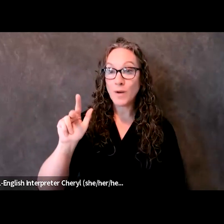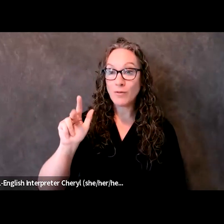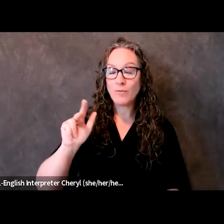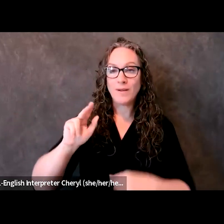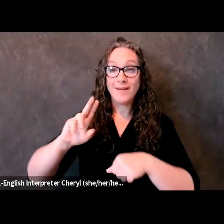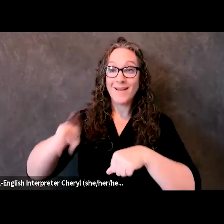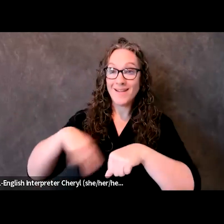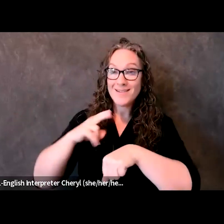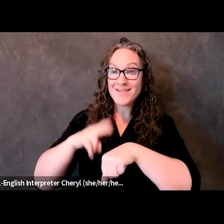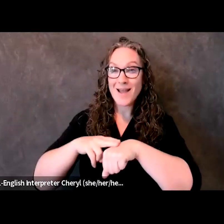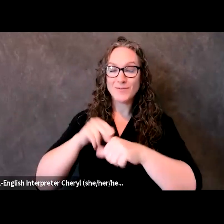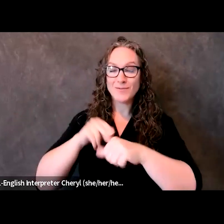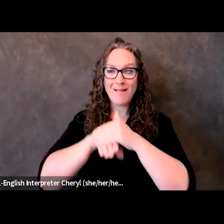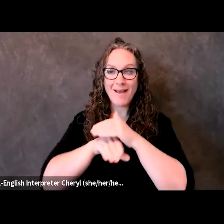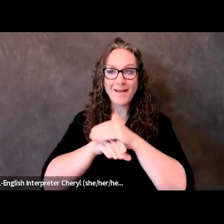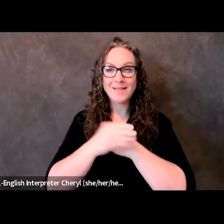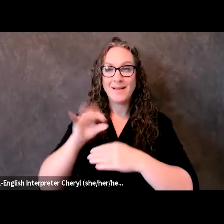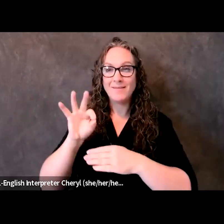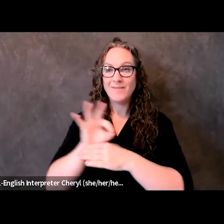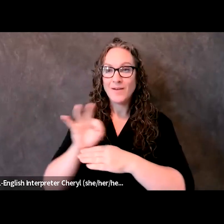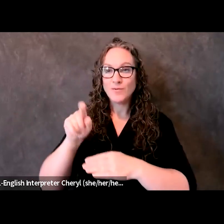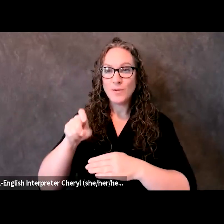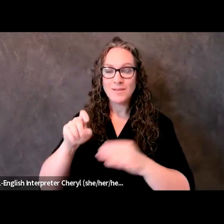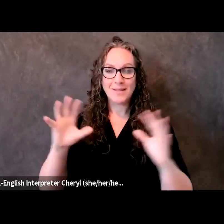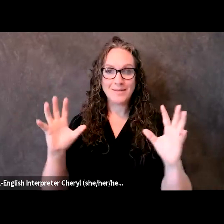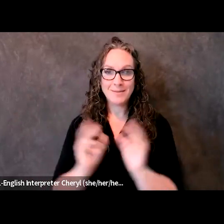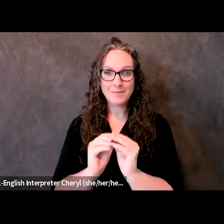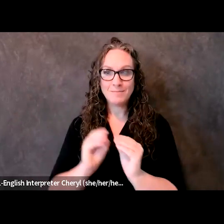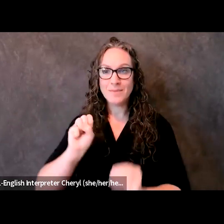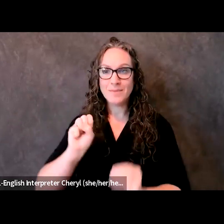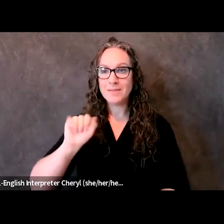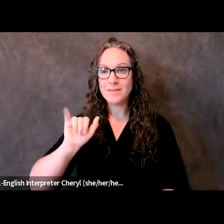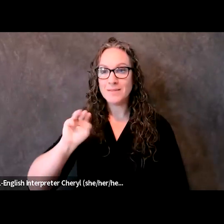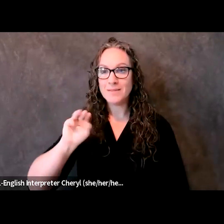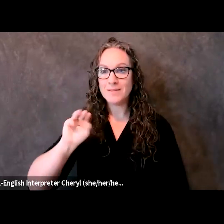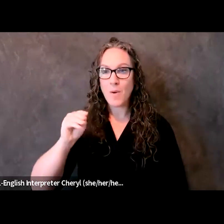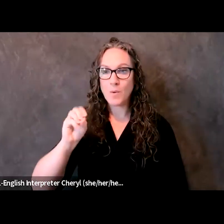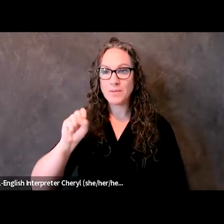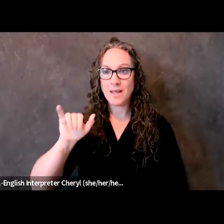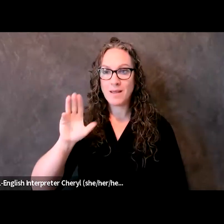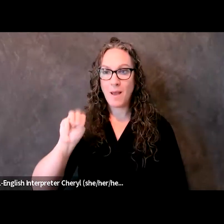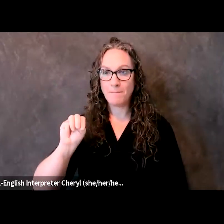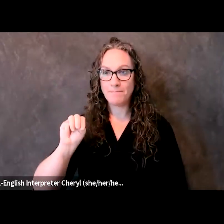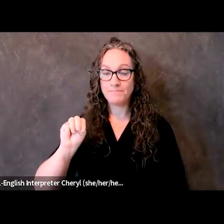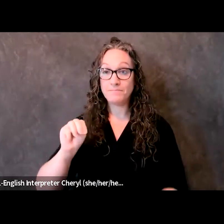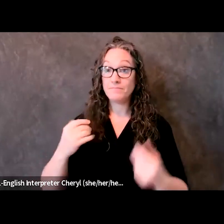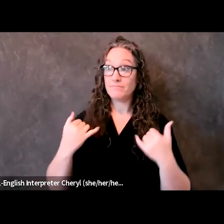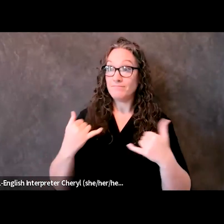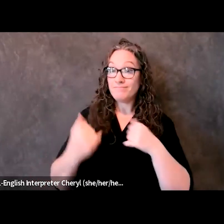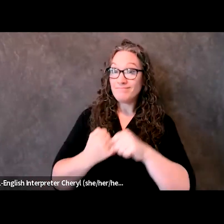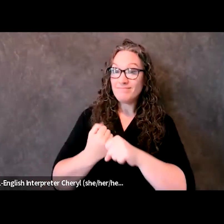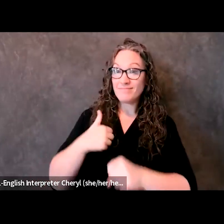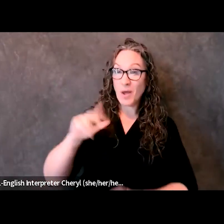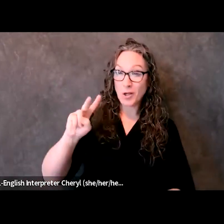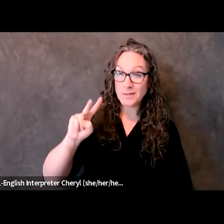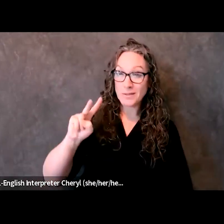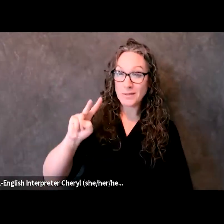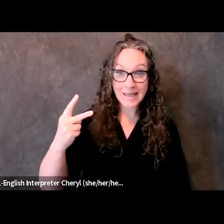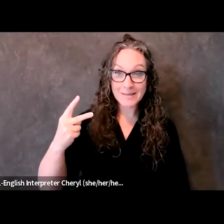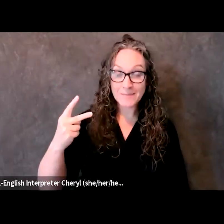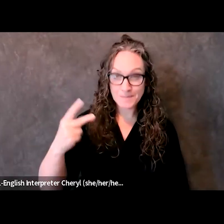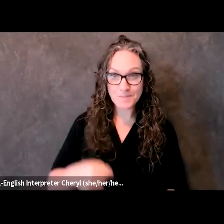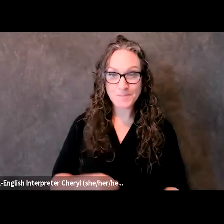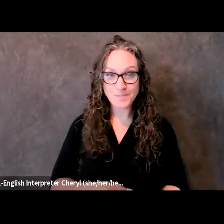Access and Functional Needs Symposium. This is actually the second year that we've put on the symposium.